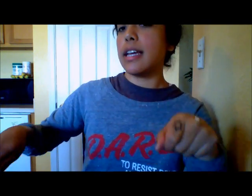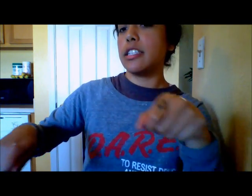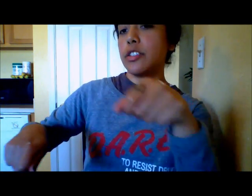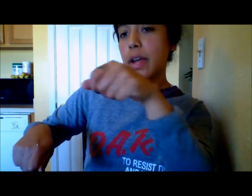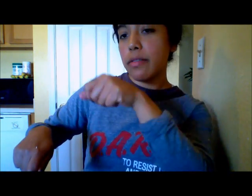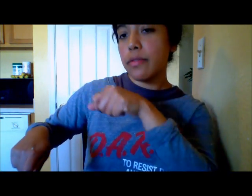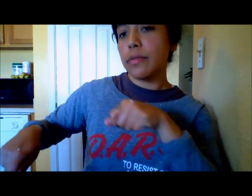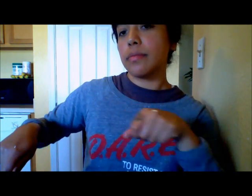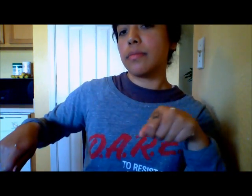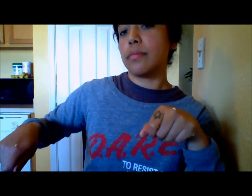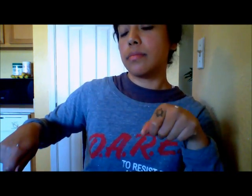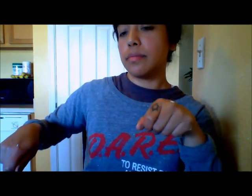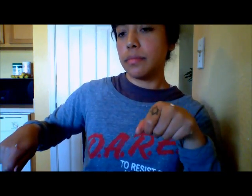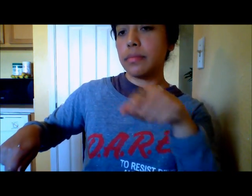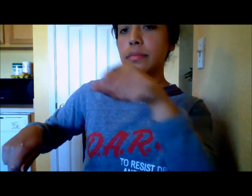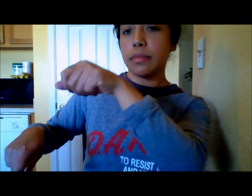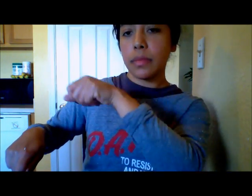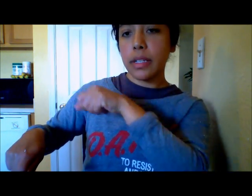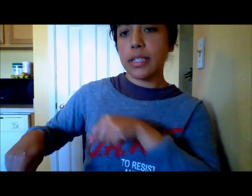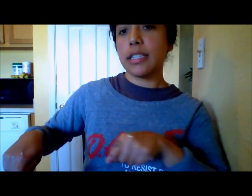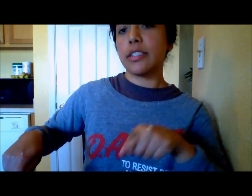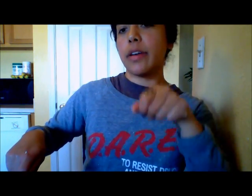Test drive. Test drive.